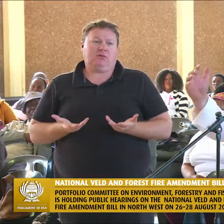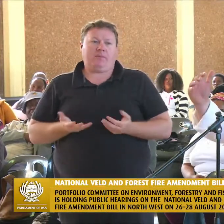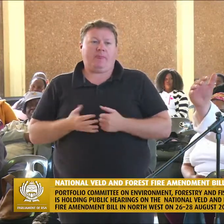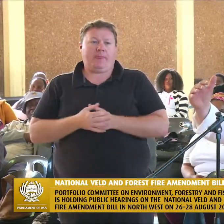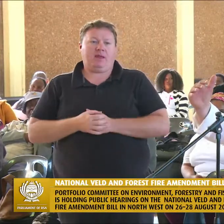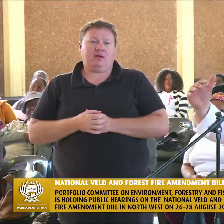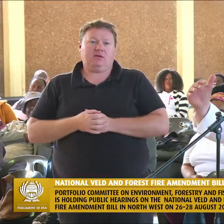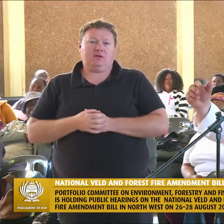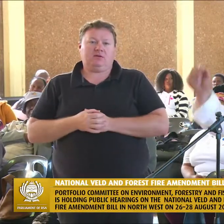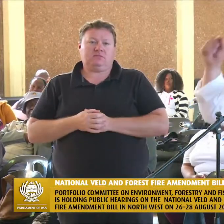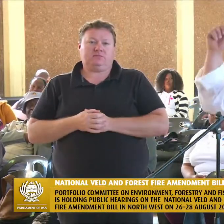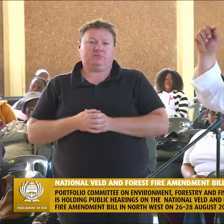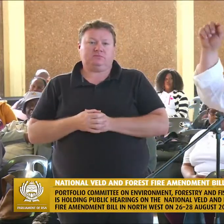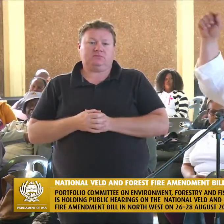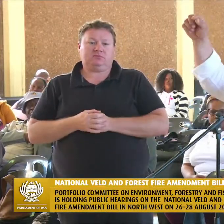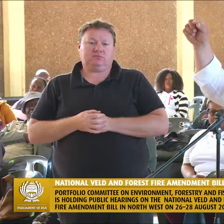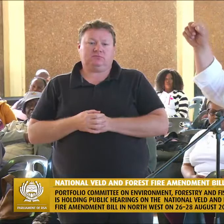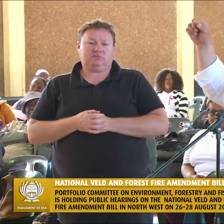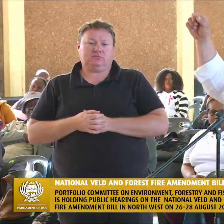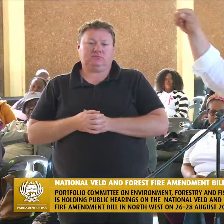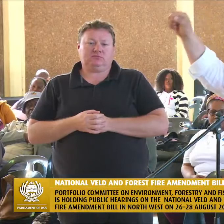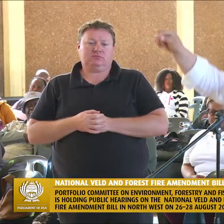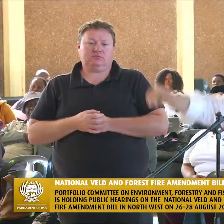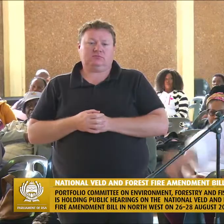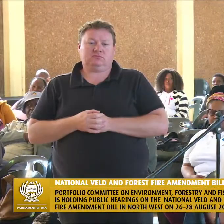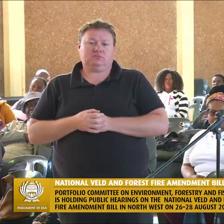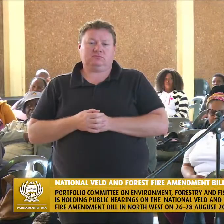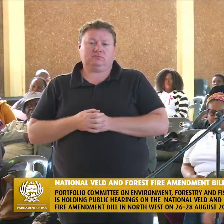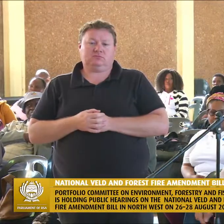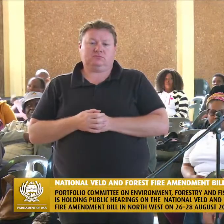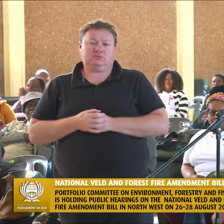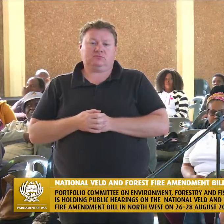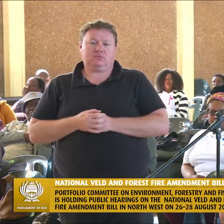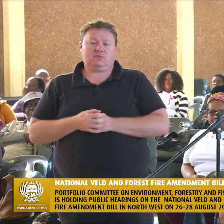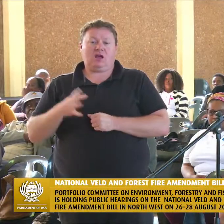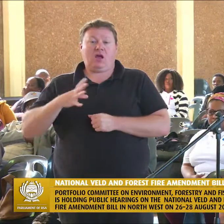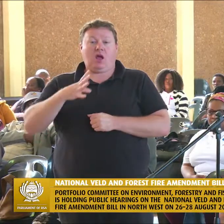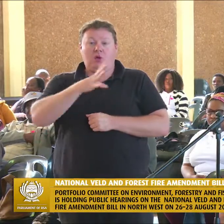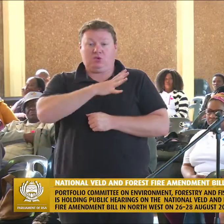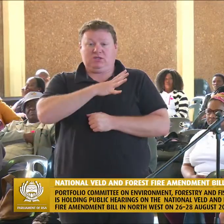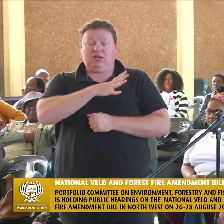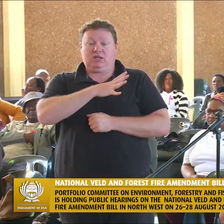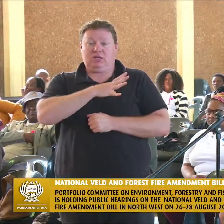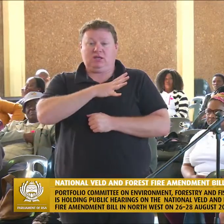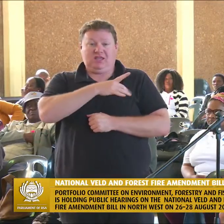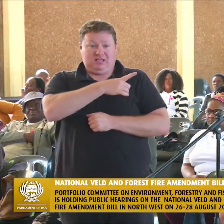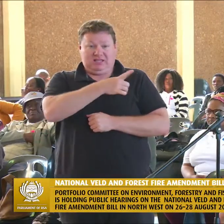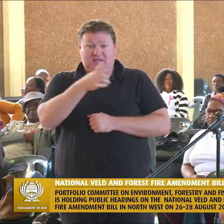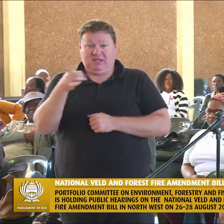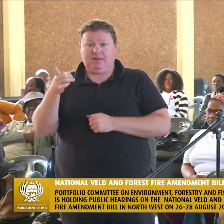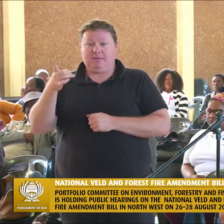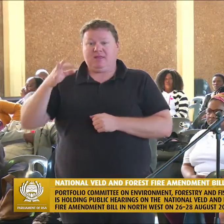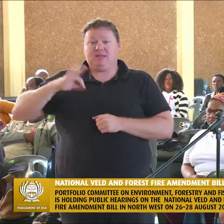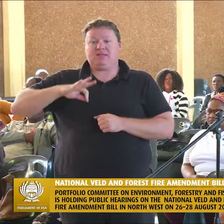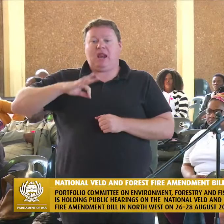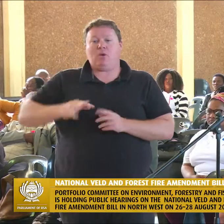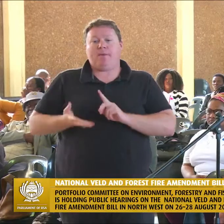mccancellara baba beautiful hola de salarizable the councillors who are getting